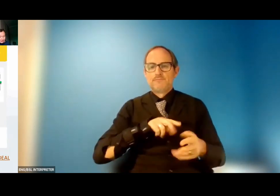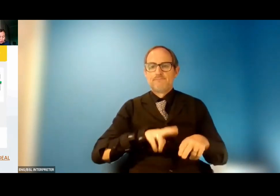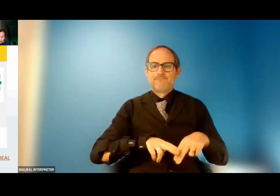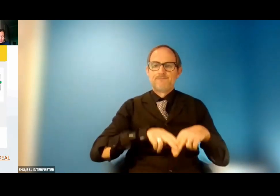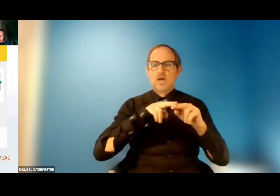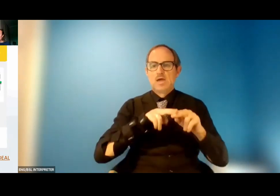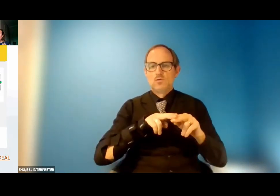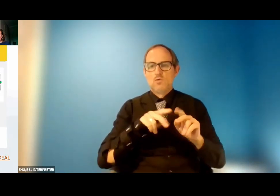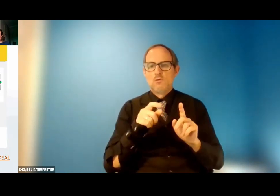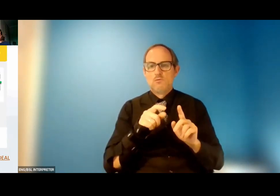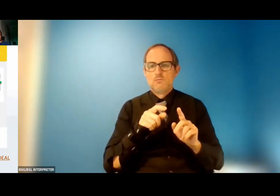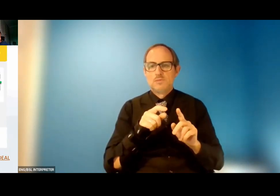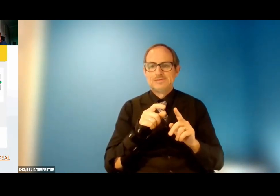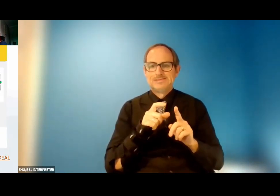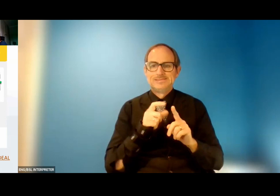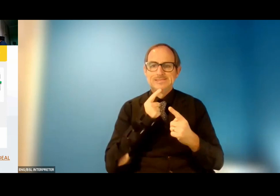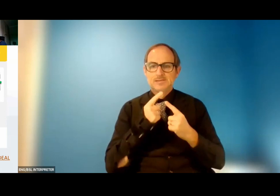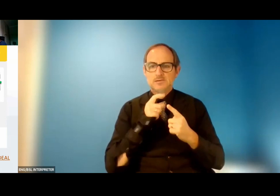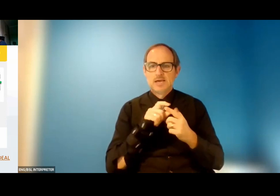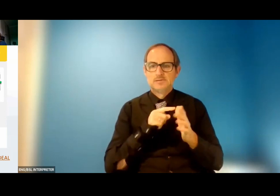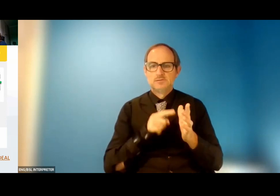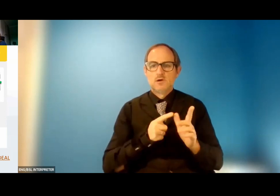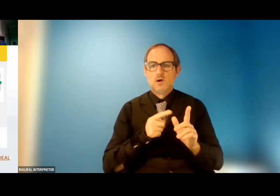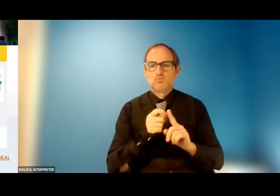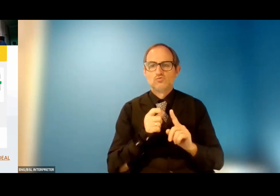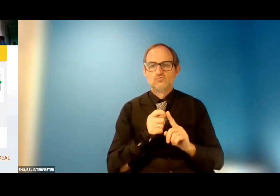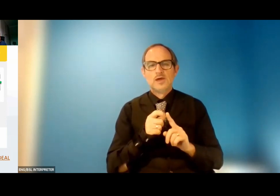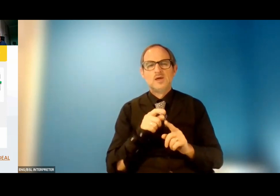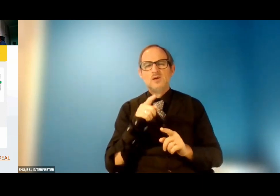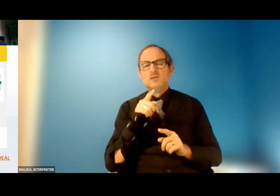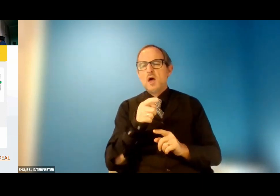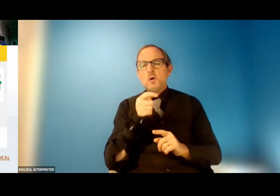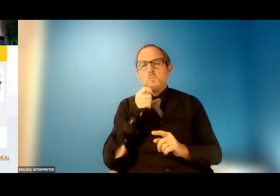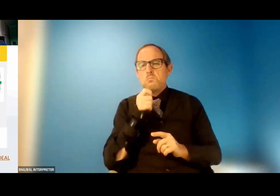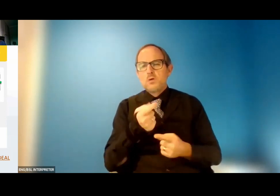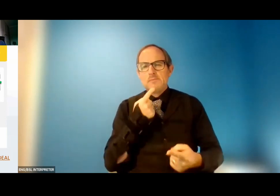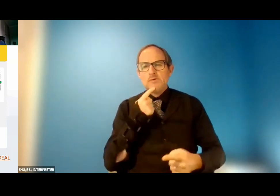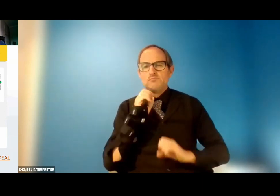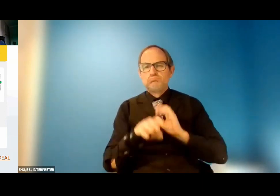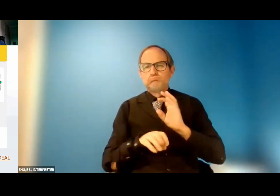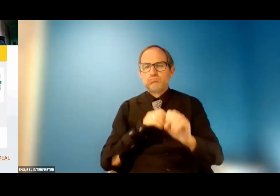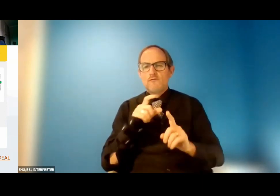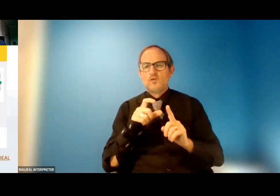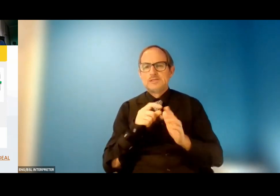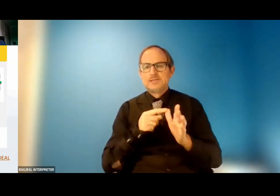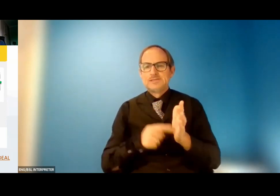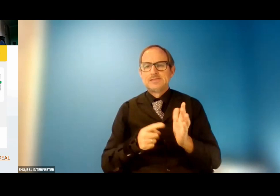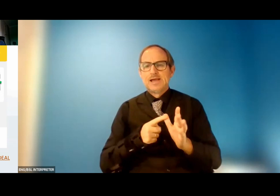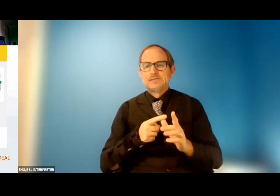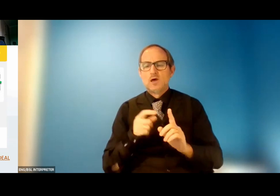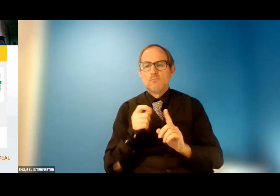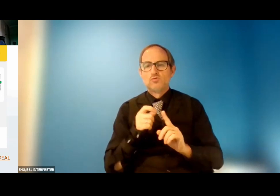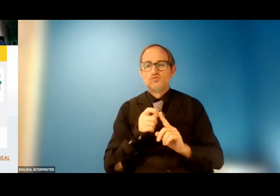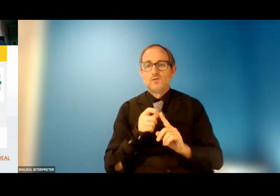Now, I'm actually not going to talk too much about the desk-based work and the data portrait. Deal were kind enough to host me